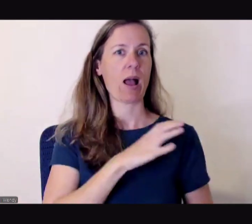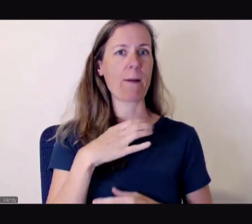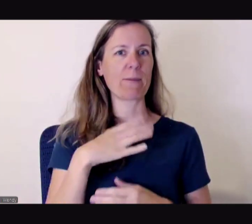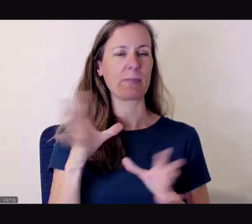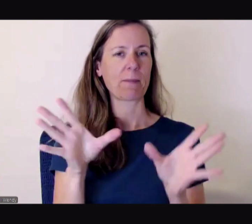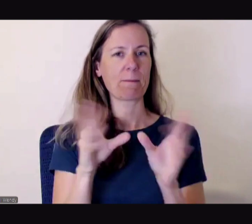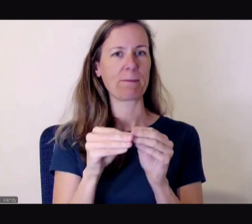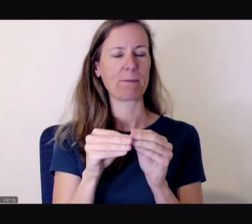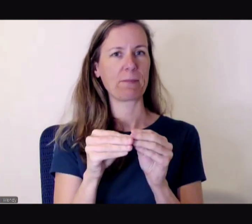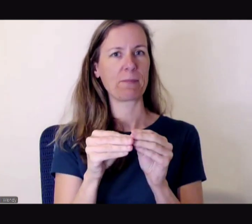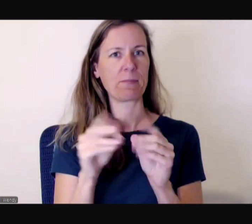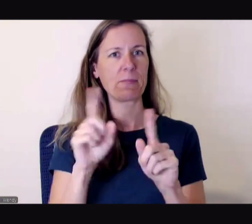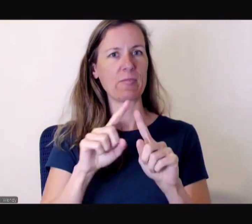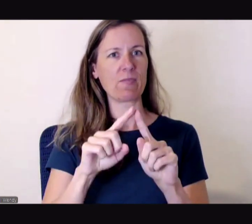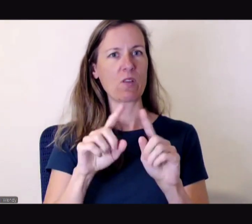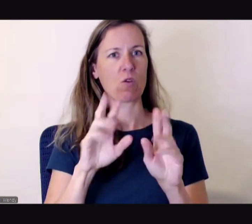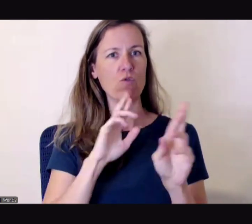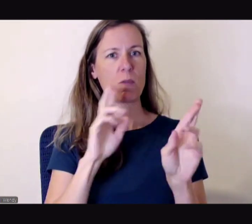You all mind?